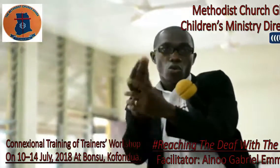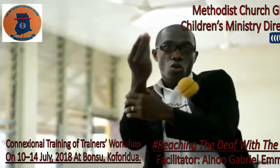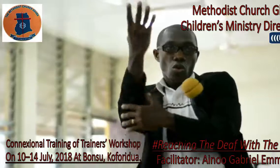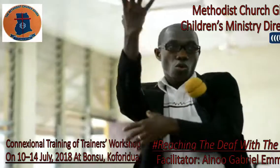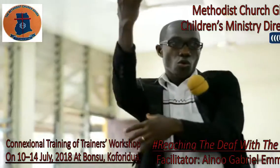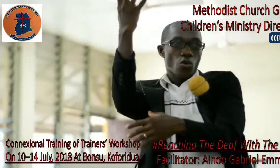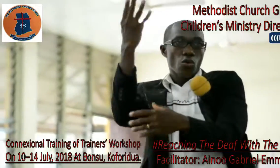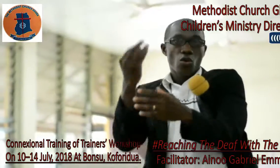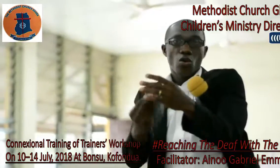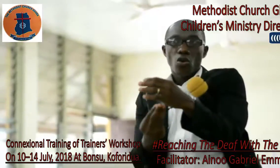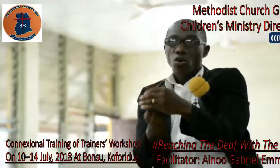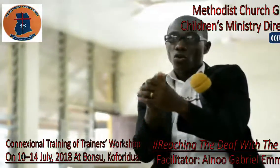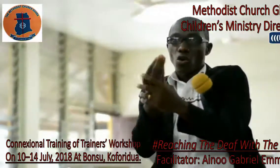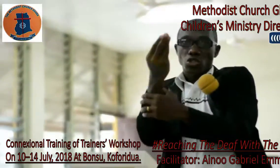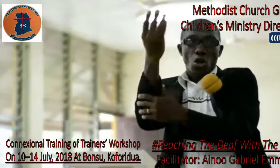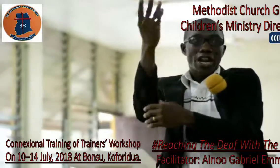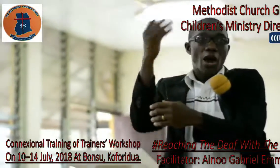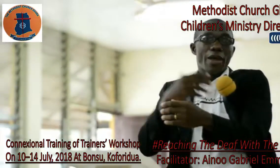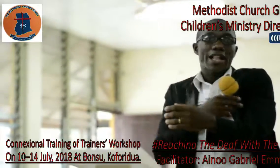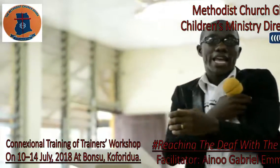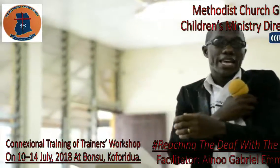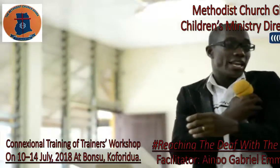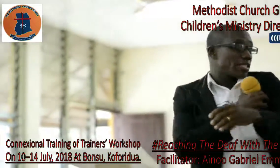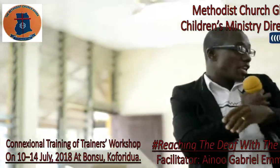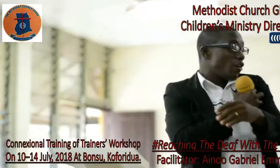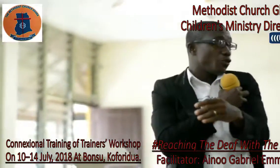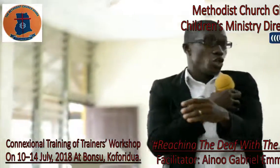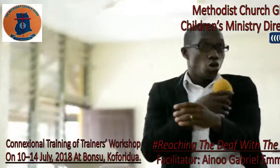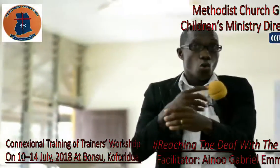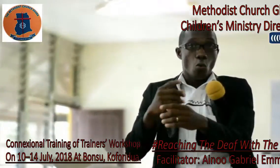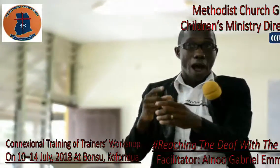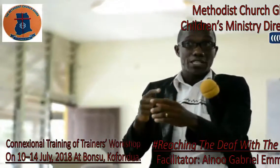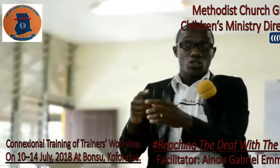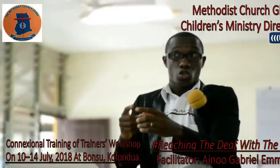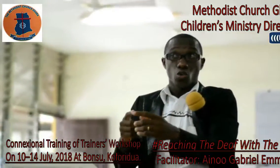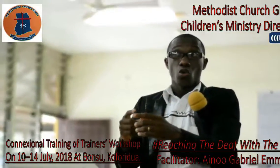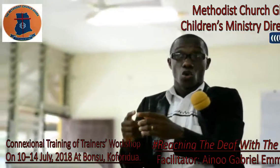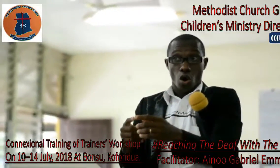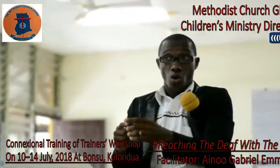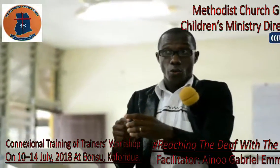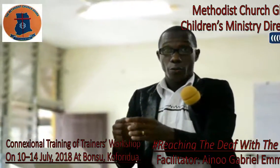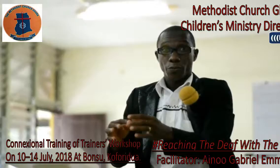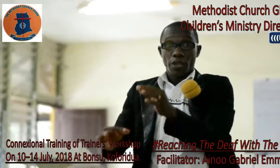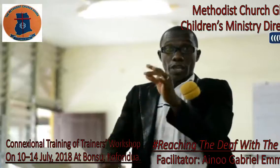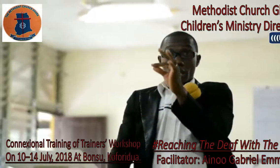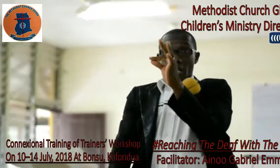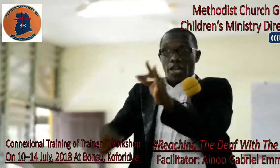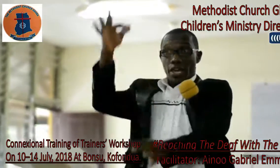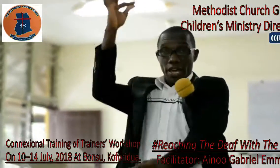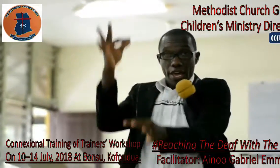Grow. So now we are taking it. If you want to grow.